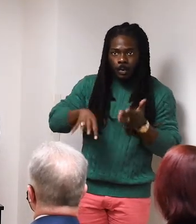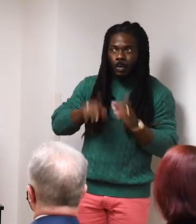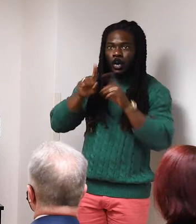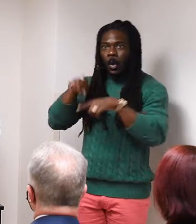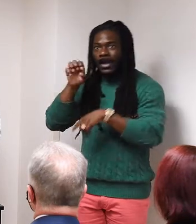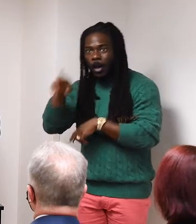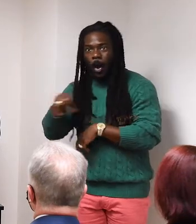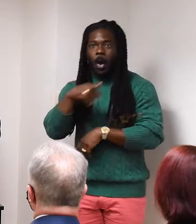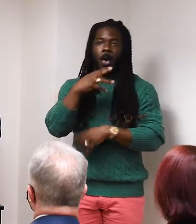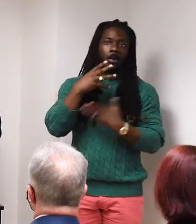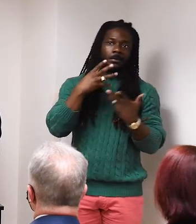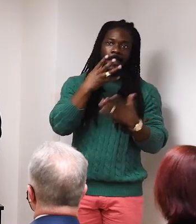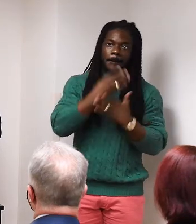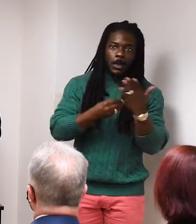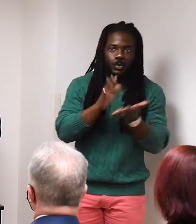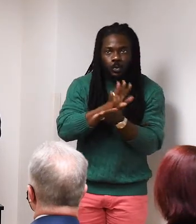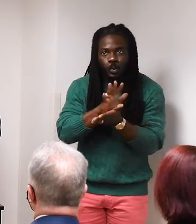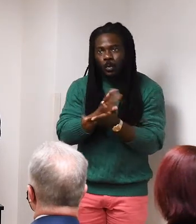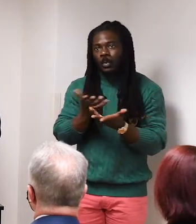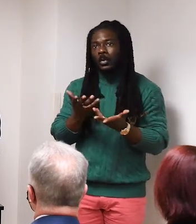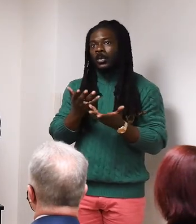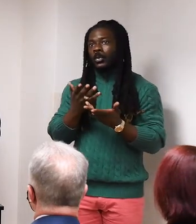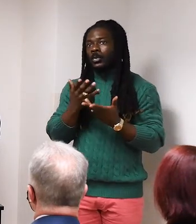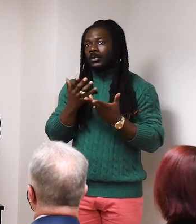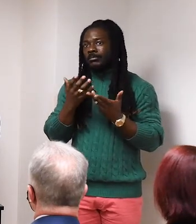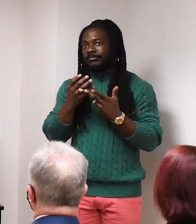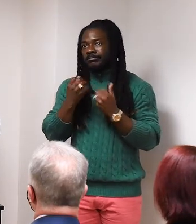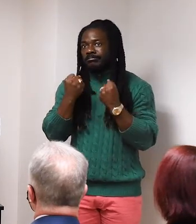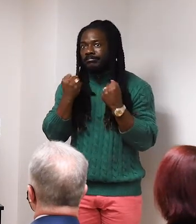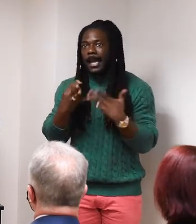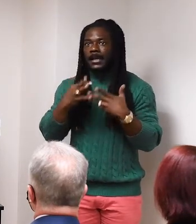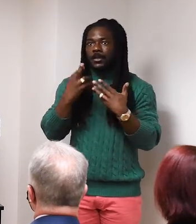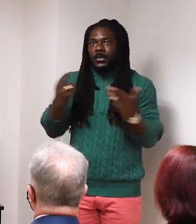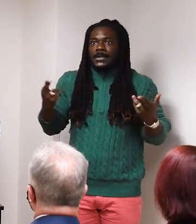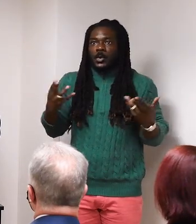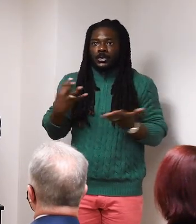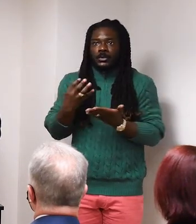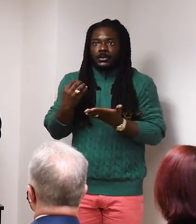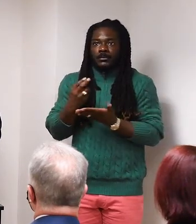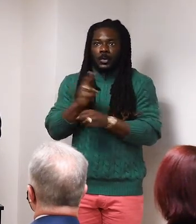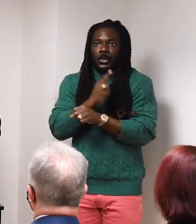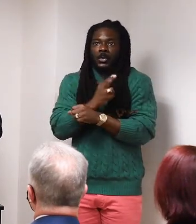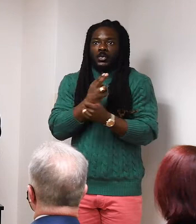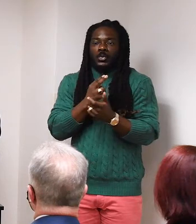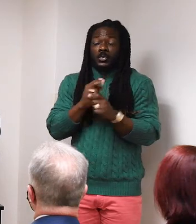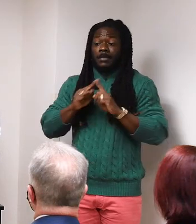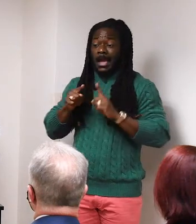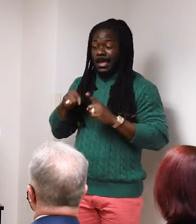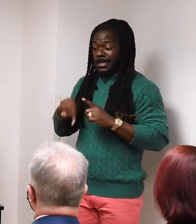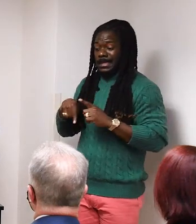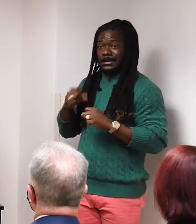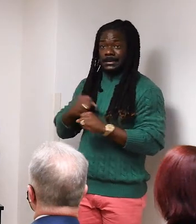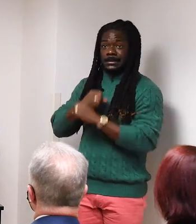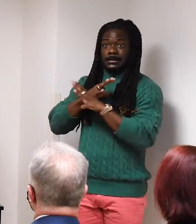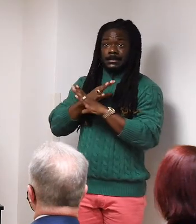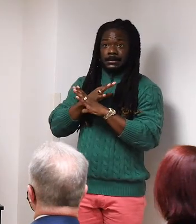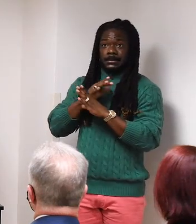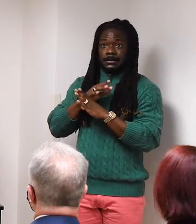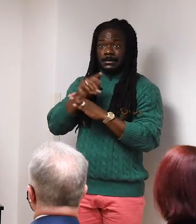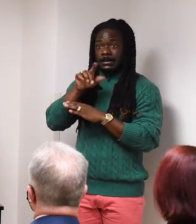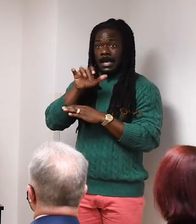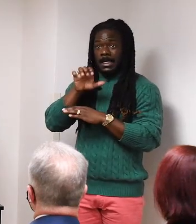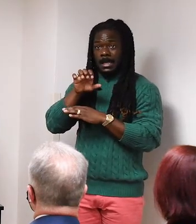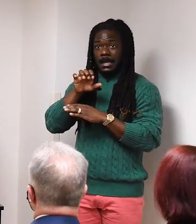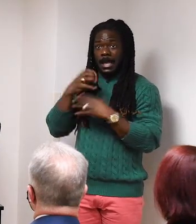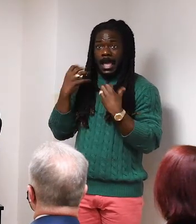Kid would miss school. Multiple resources would be used. With the help of telemedicine, we can examine